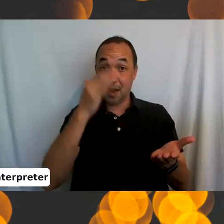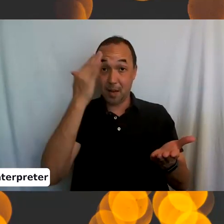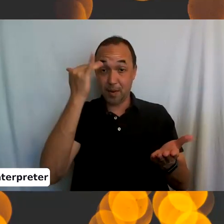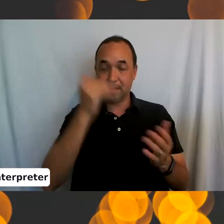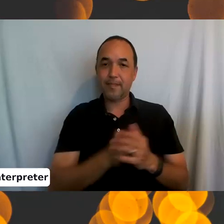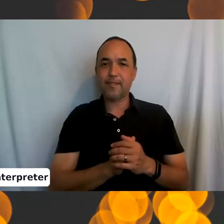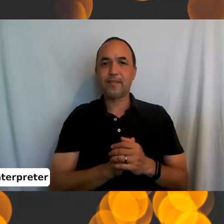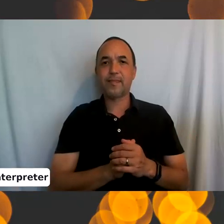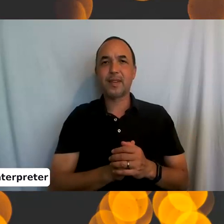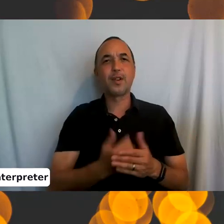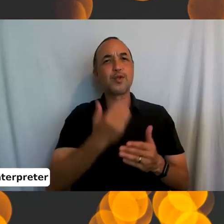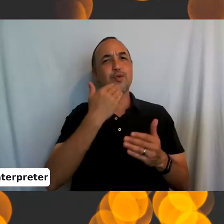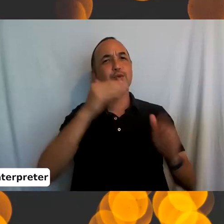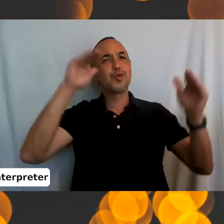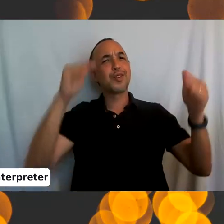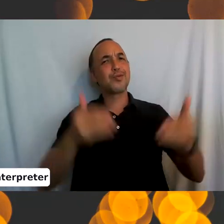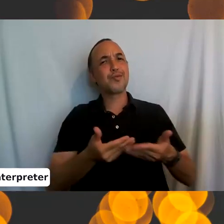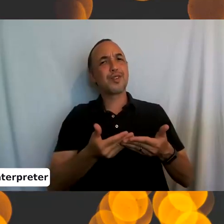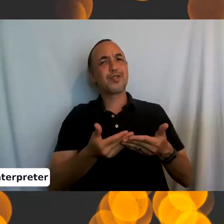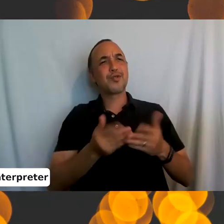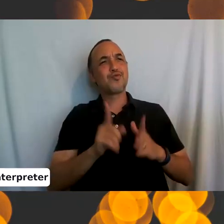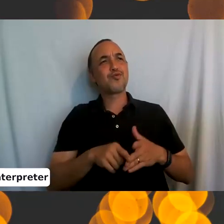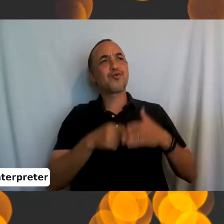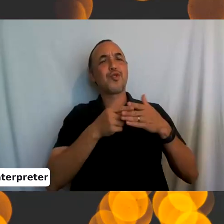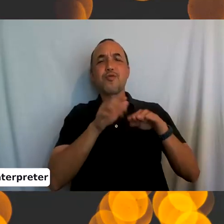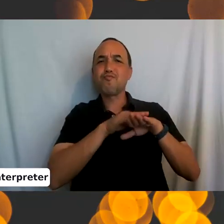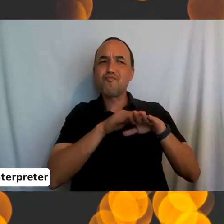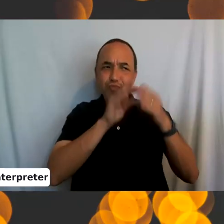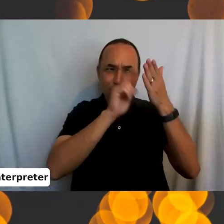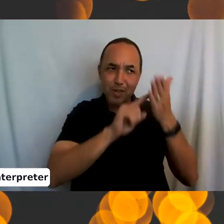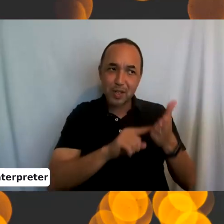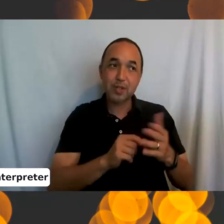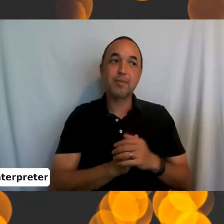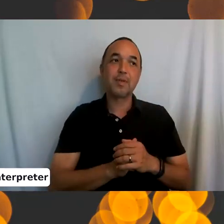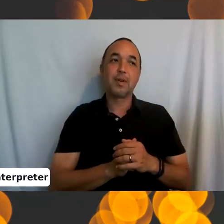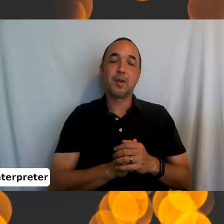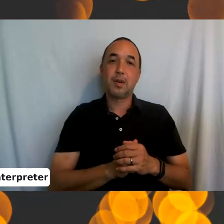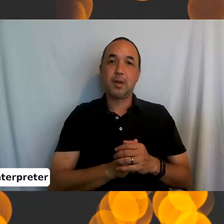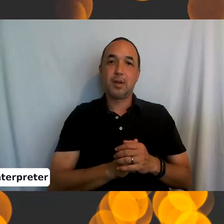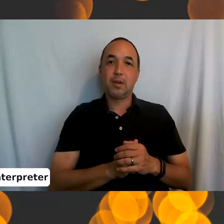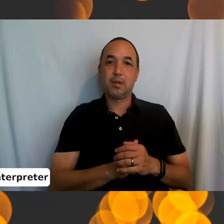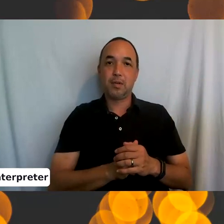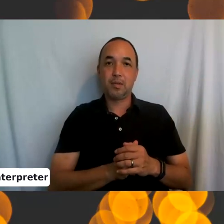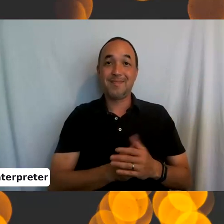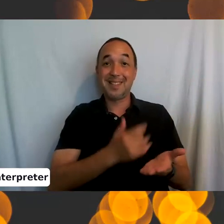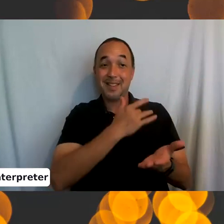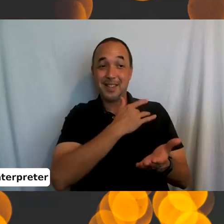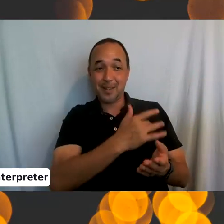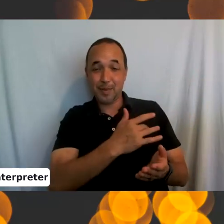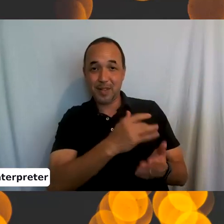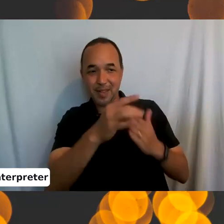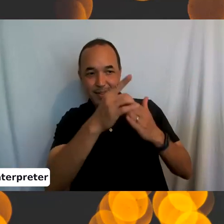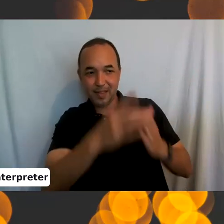a great introduction to investigating. You're usually being led by people who have investigated before. You're